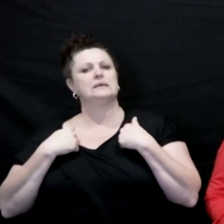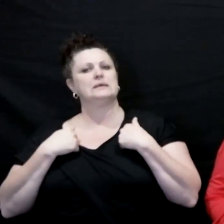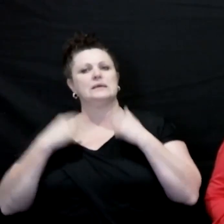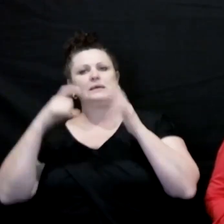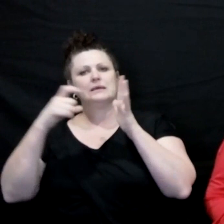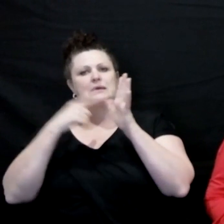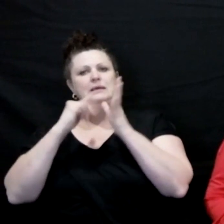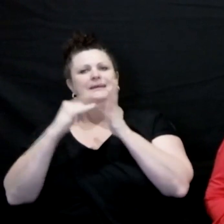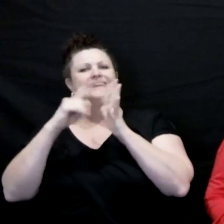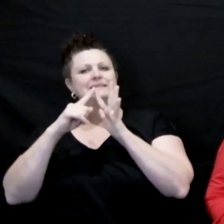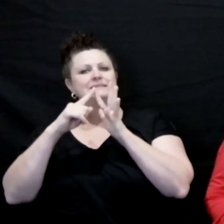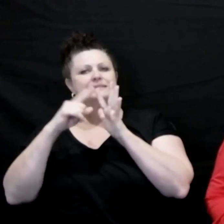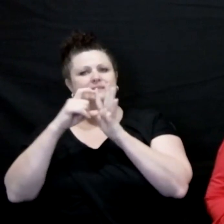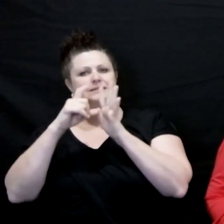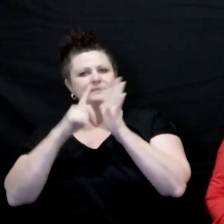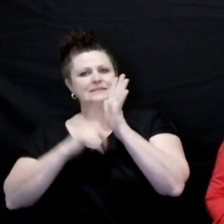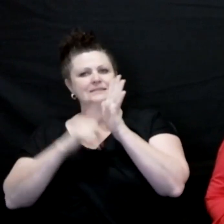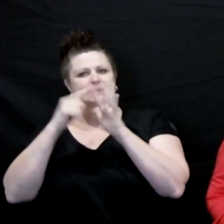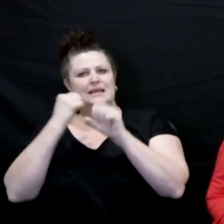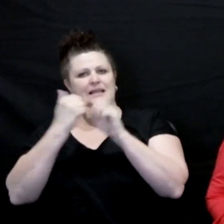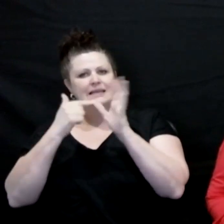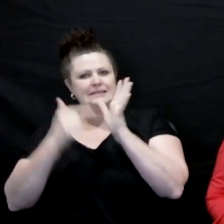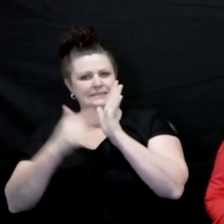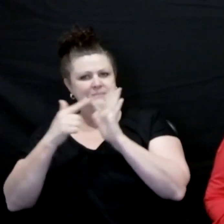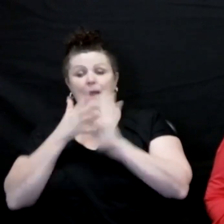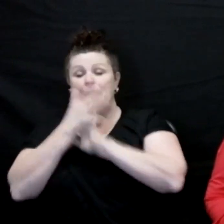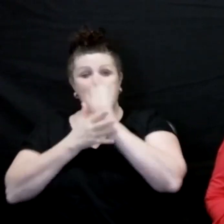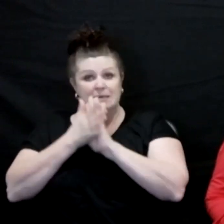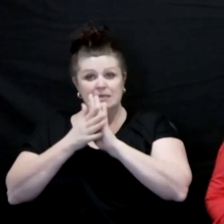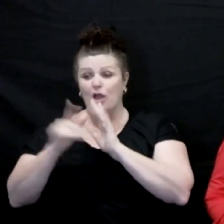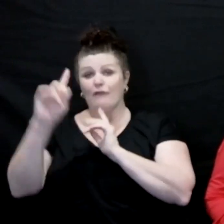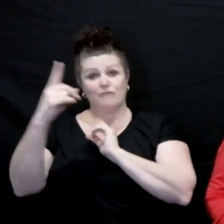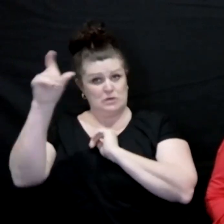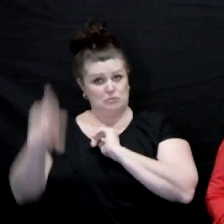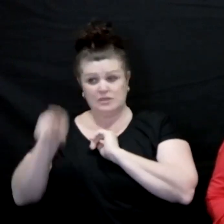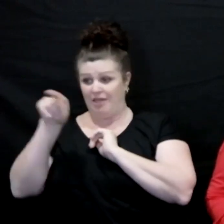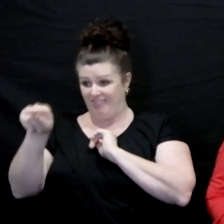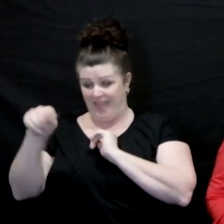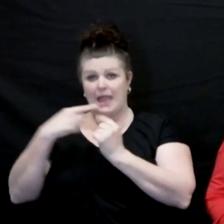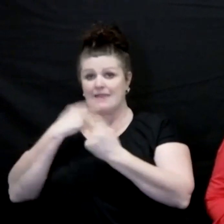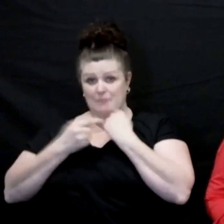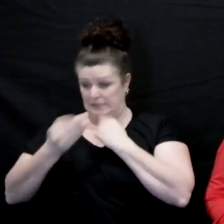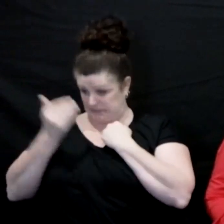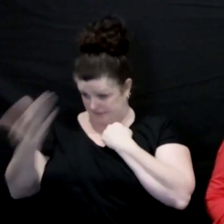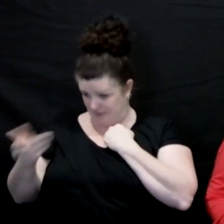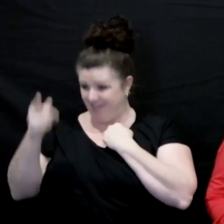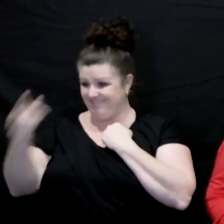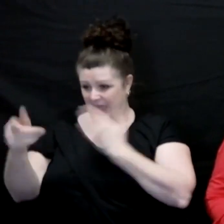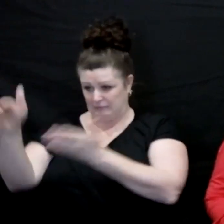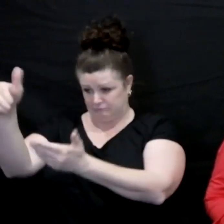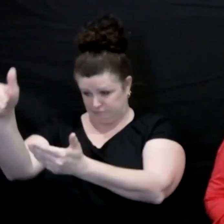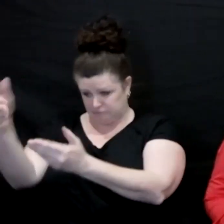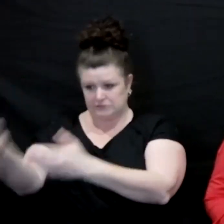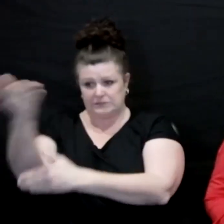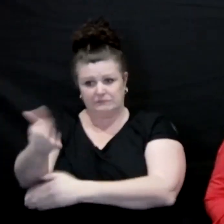case delegate. Now, we take all the information that the first person gets together for us, and we make a decision as to whether the review